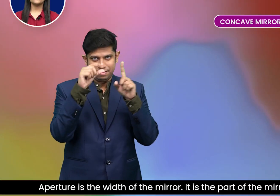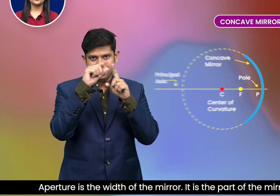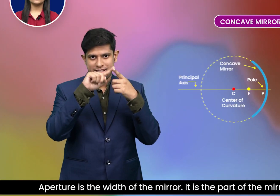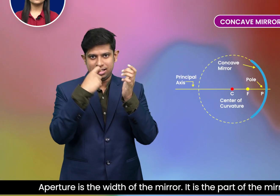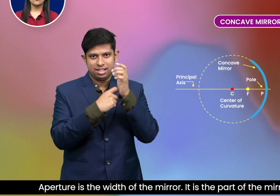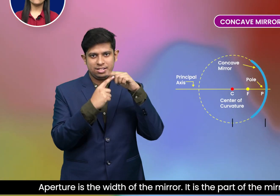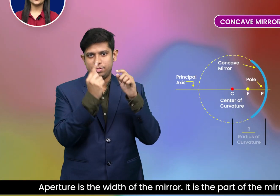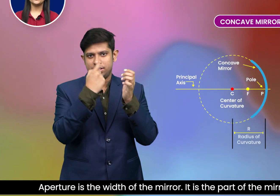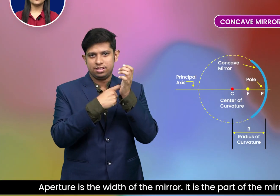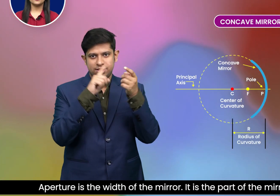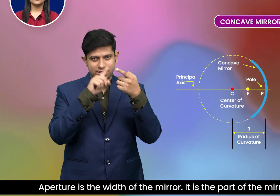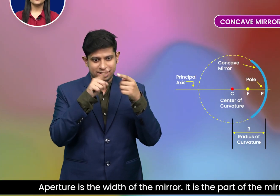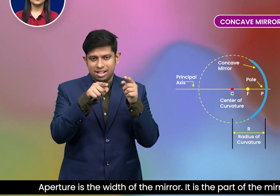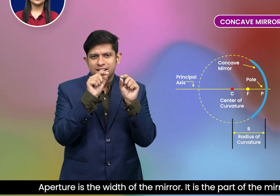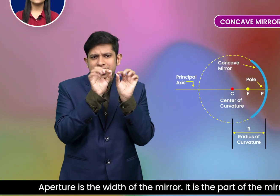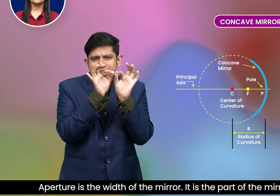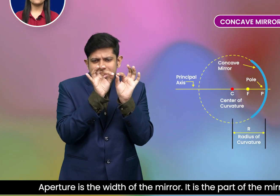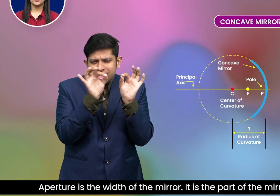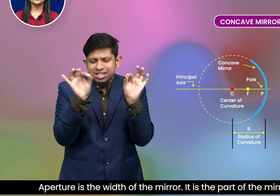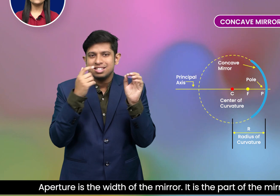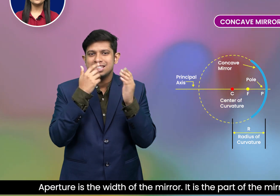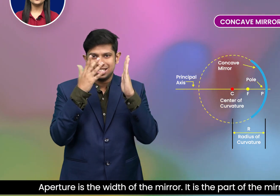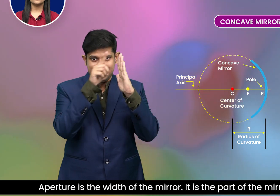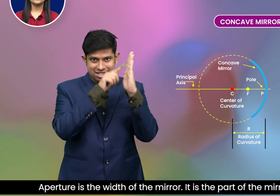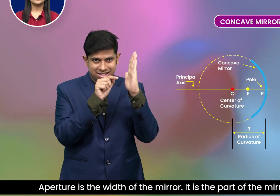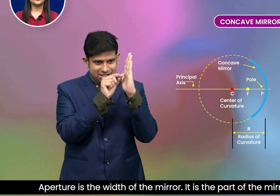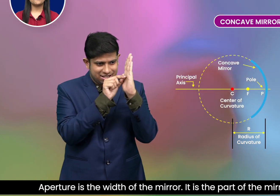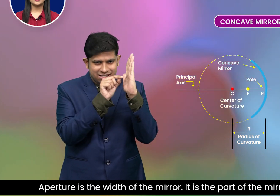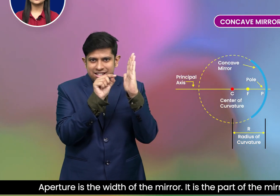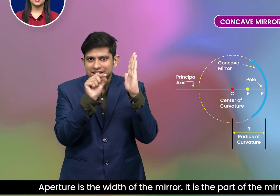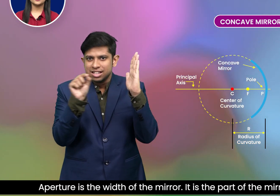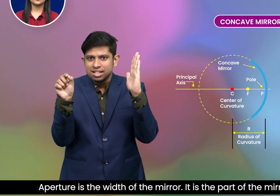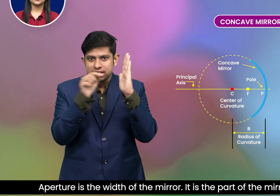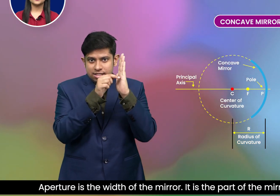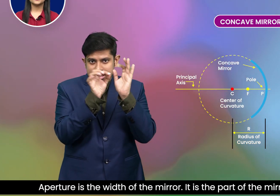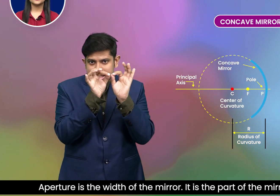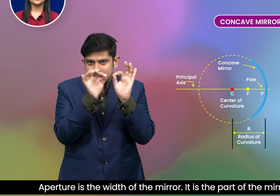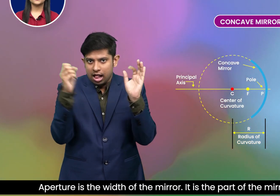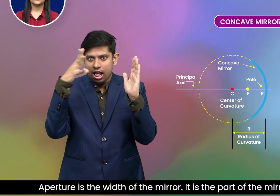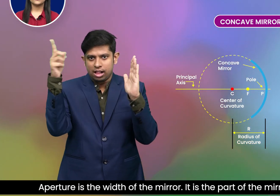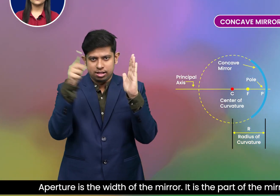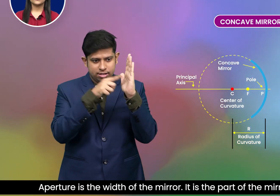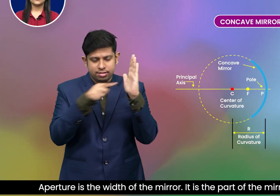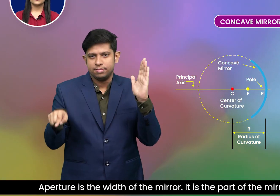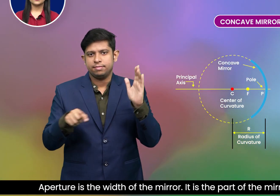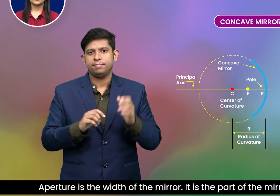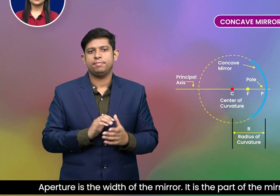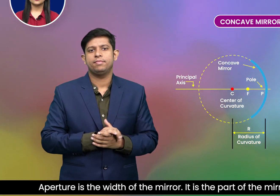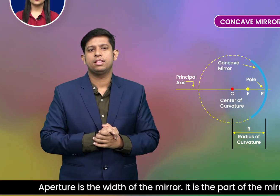Aperture is the width of the mirror. It is the part of the mirror that reflects light.